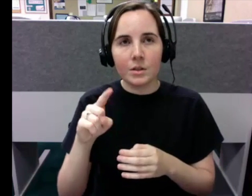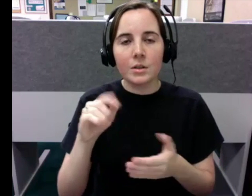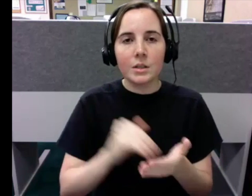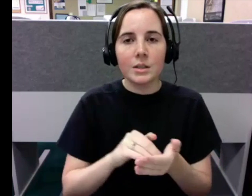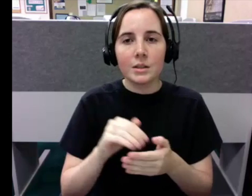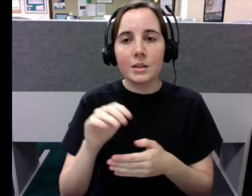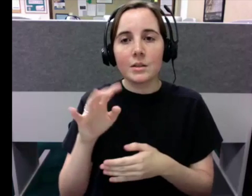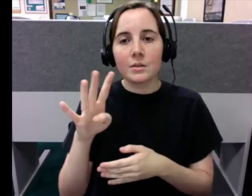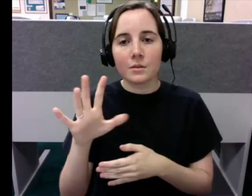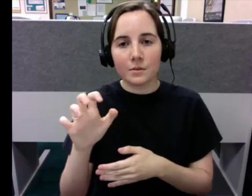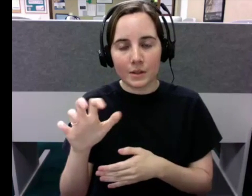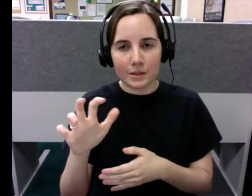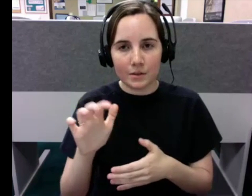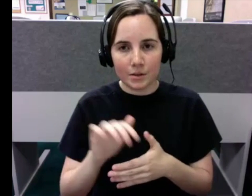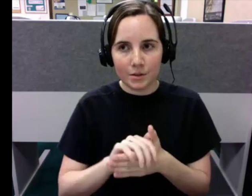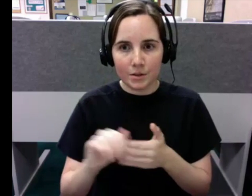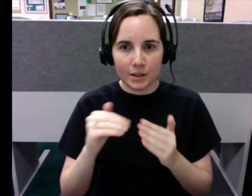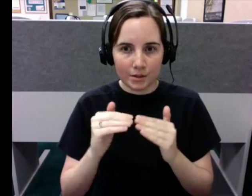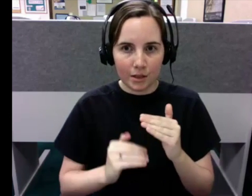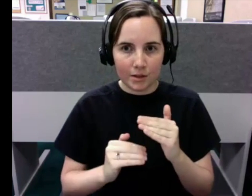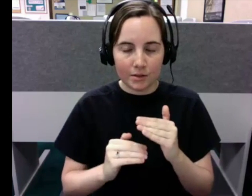your car, usually,